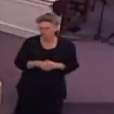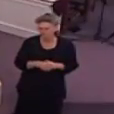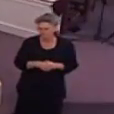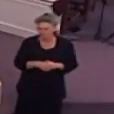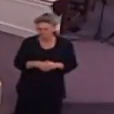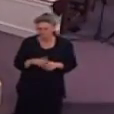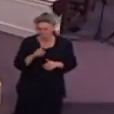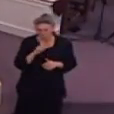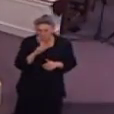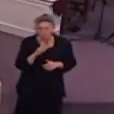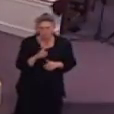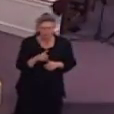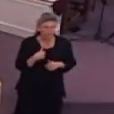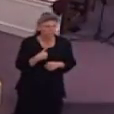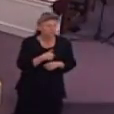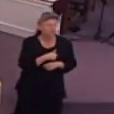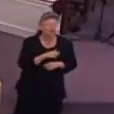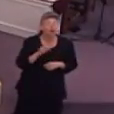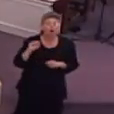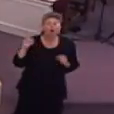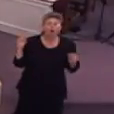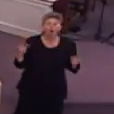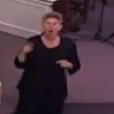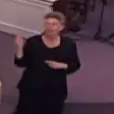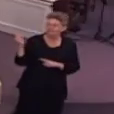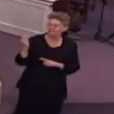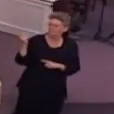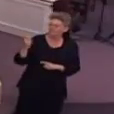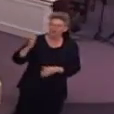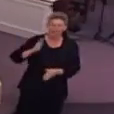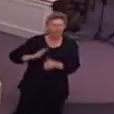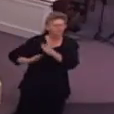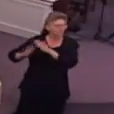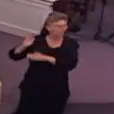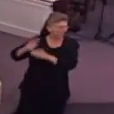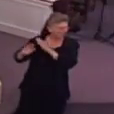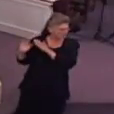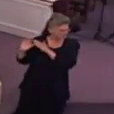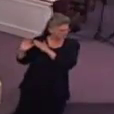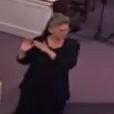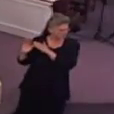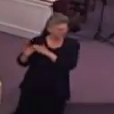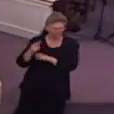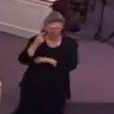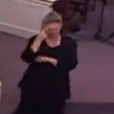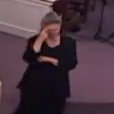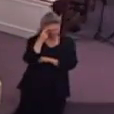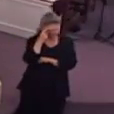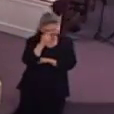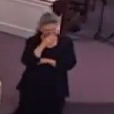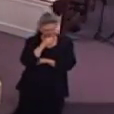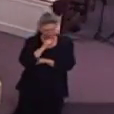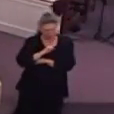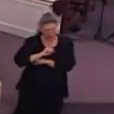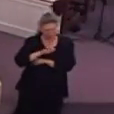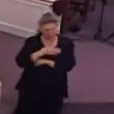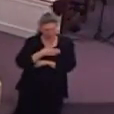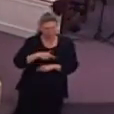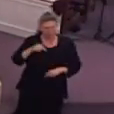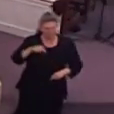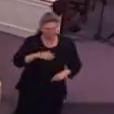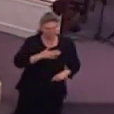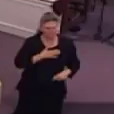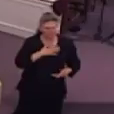And I'm sure that we can all testify of a past. But I think of that old song. This is